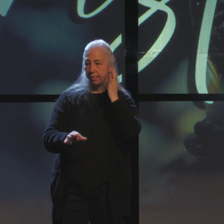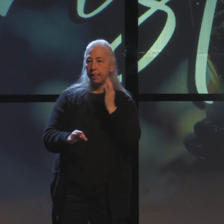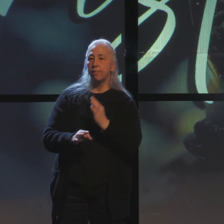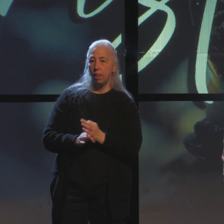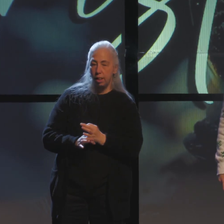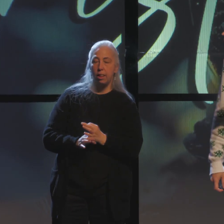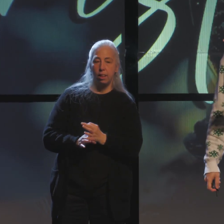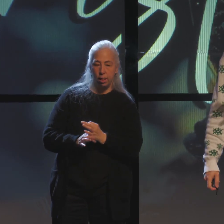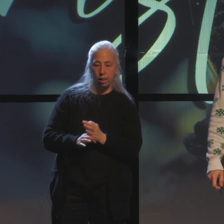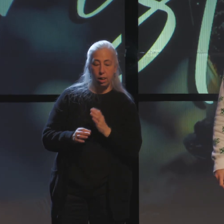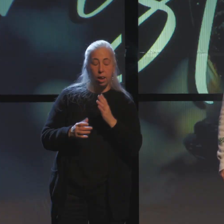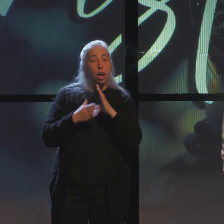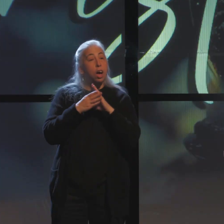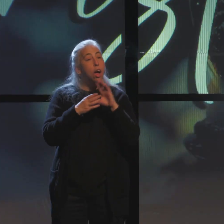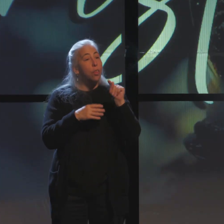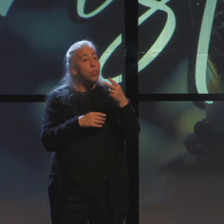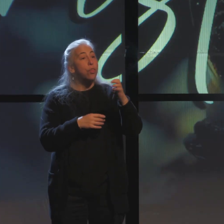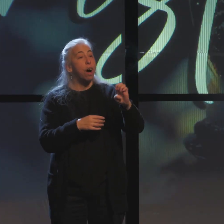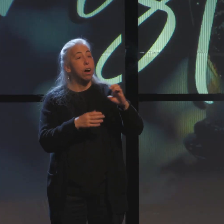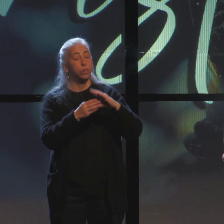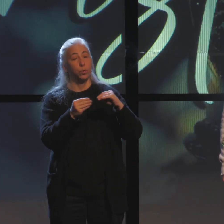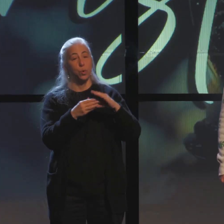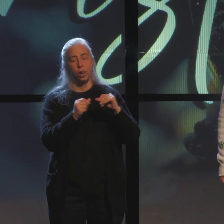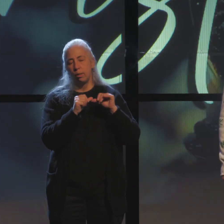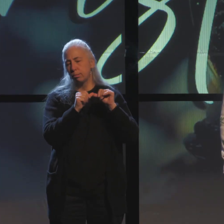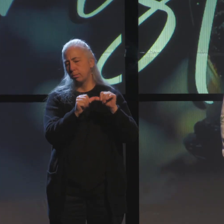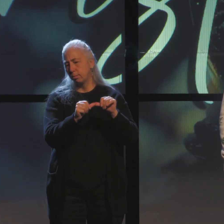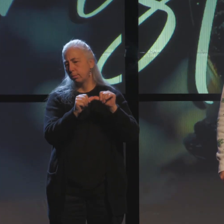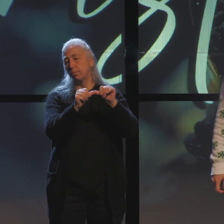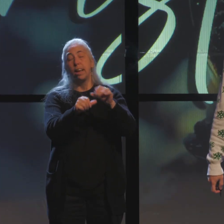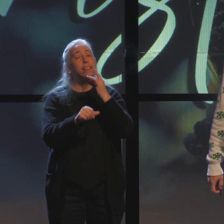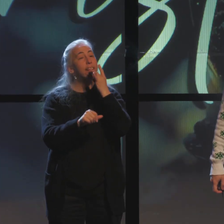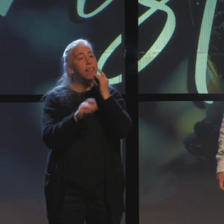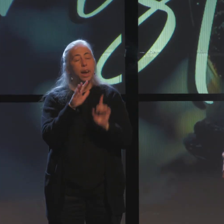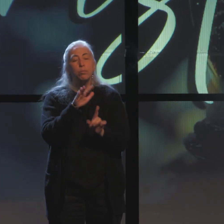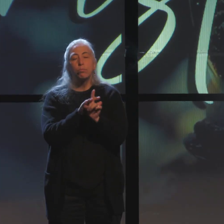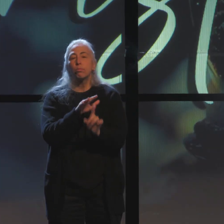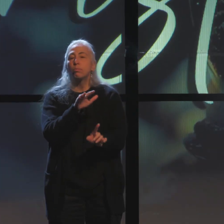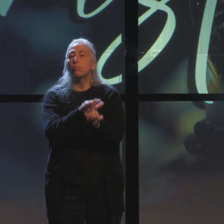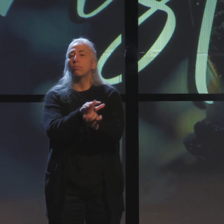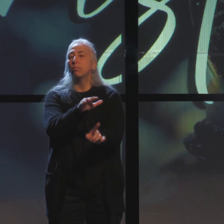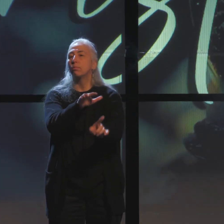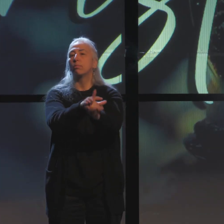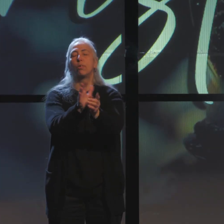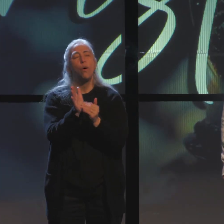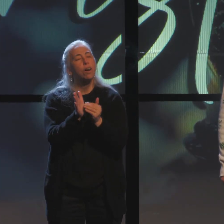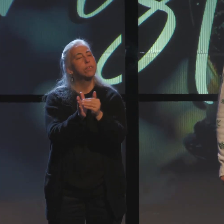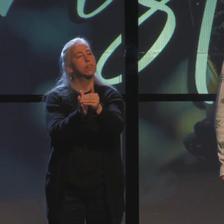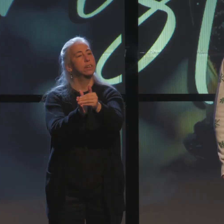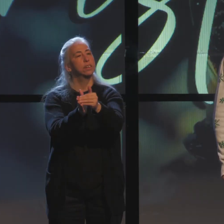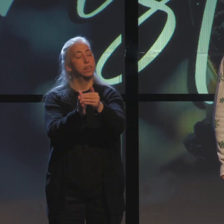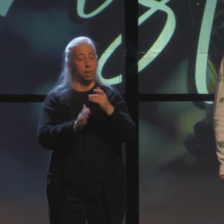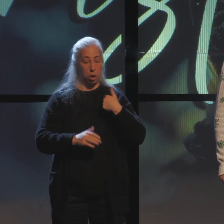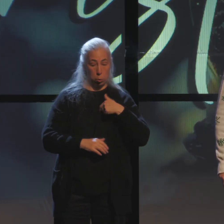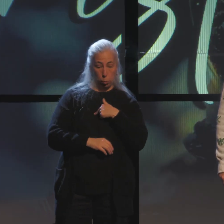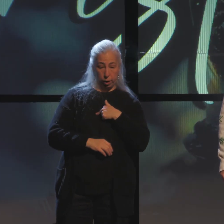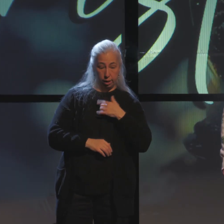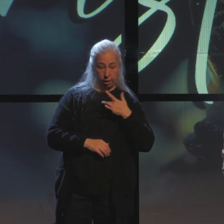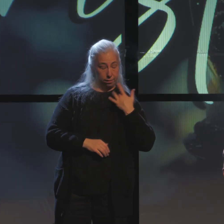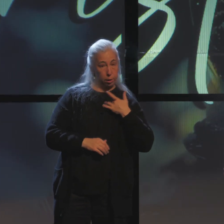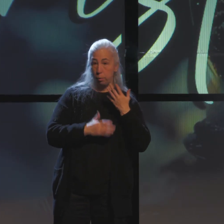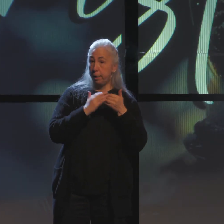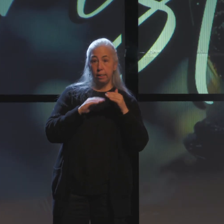the story keeps moving forward. That light keeps showing up. The promise keeps holding. Even when we don't feel